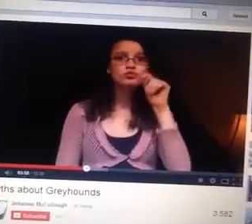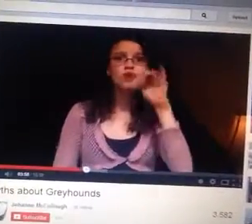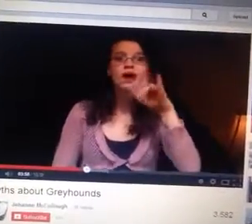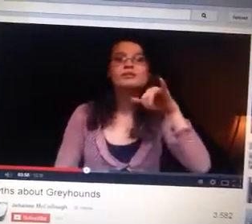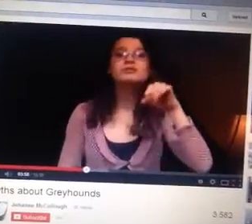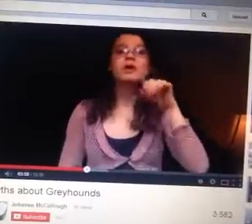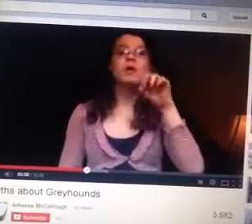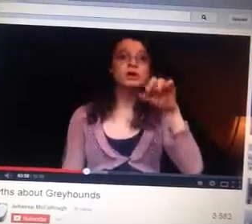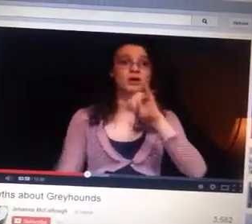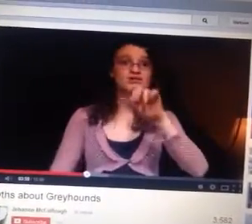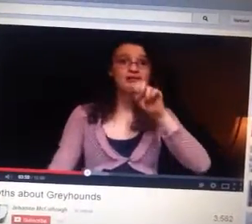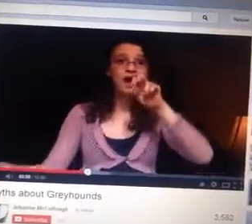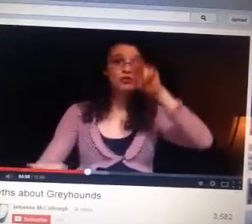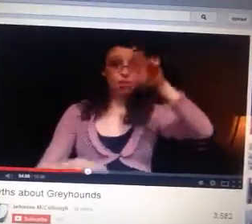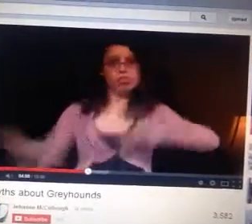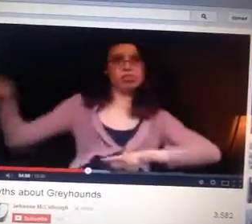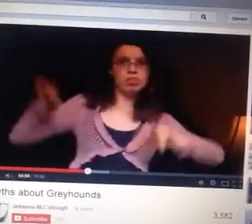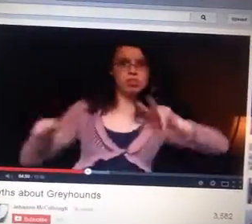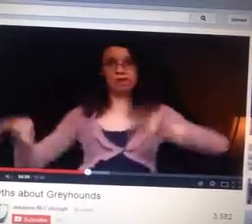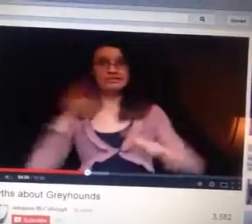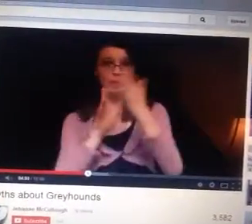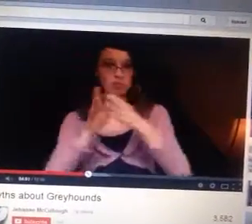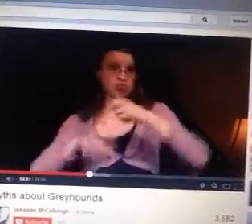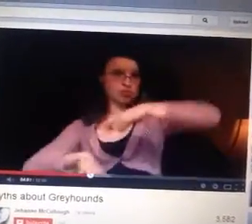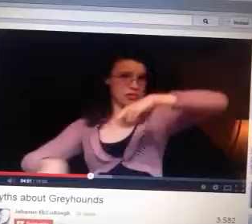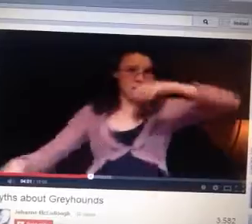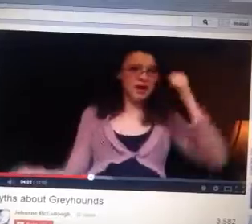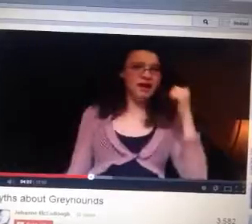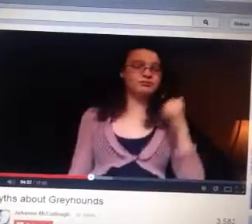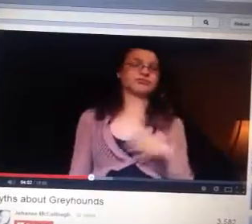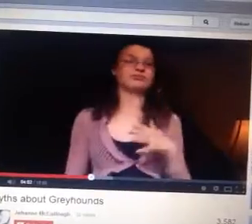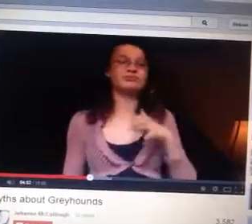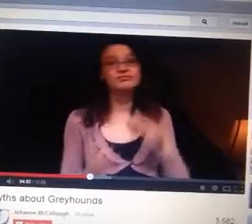Training is more like a way of life for Greyhounds.